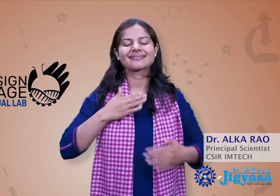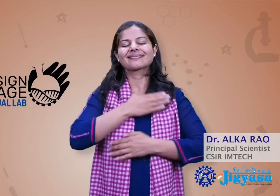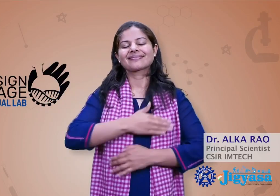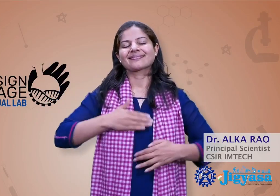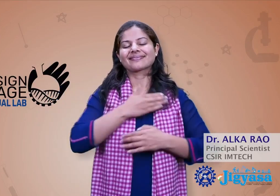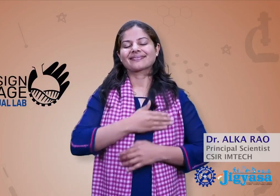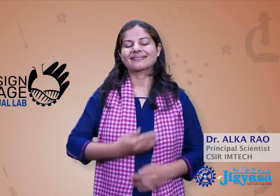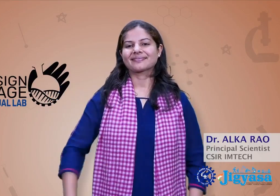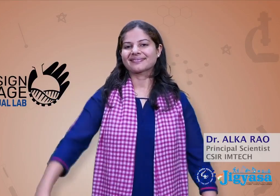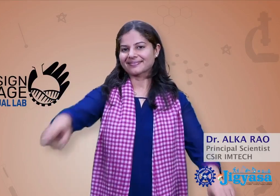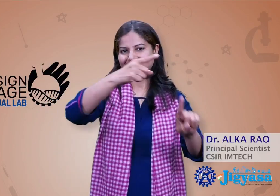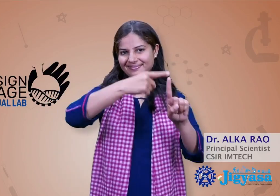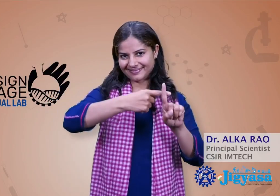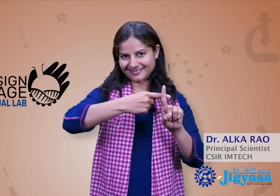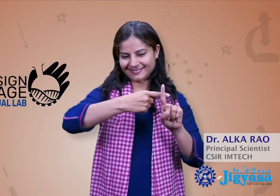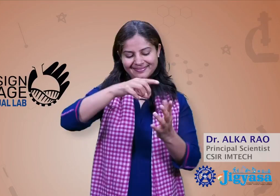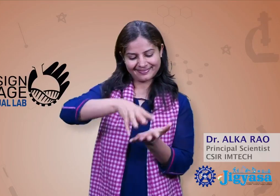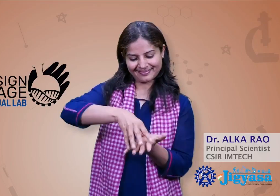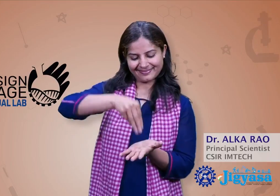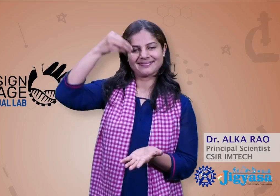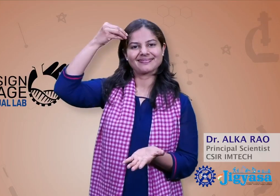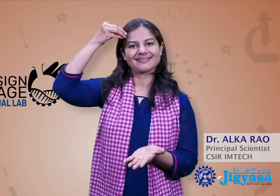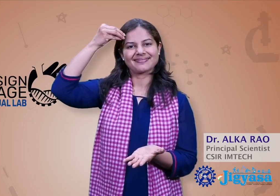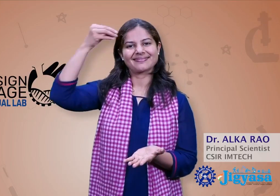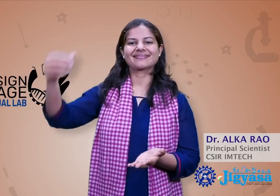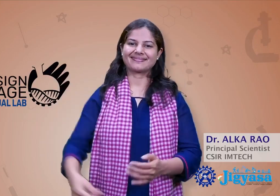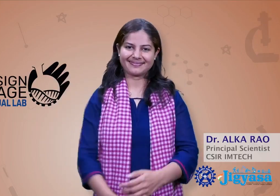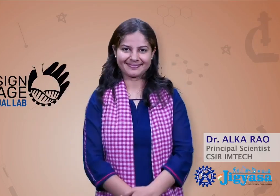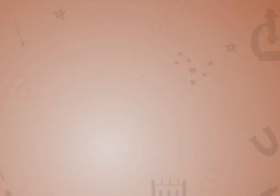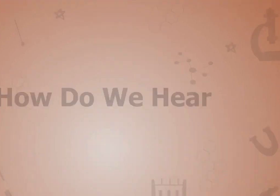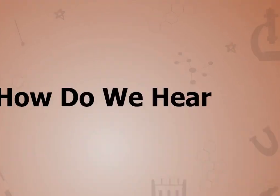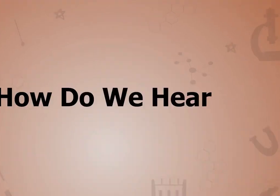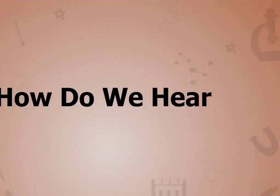hope you enjoy and learn with us.